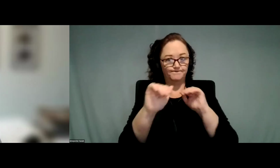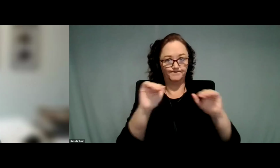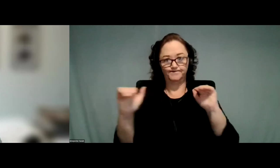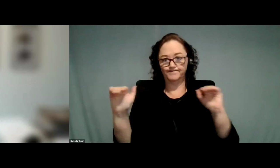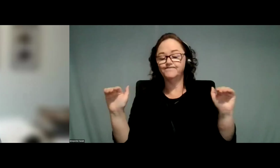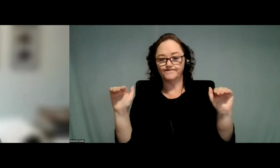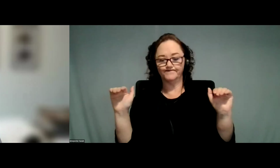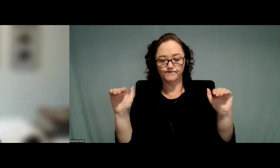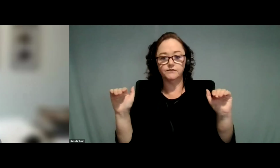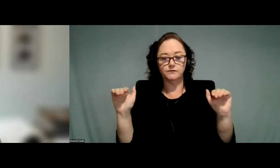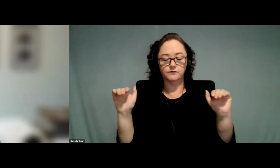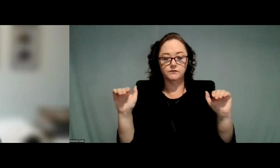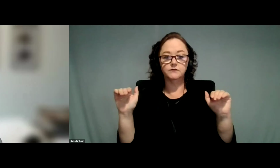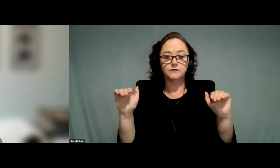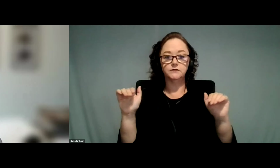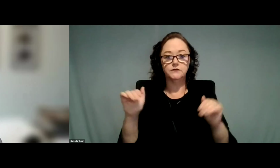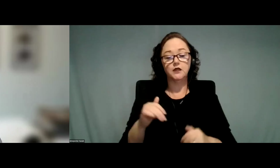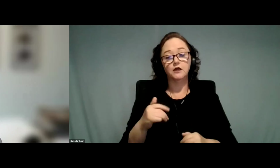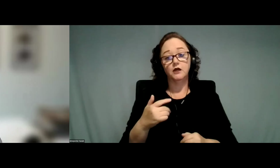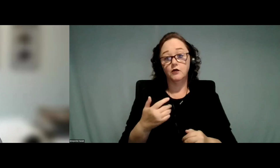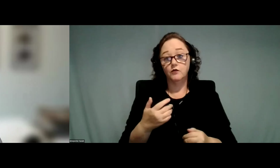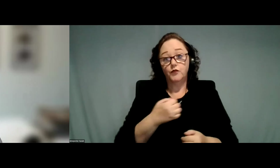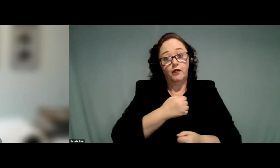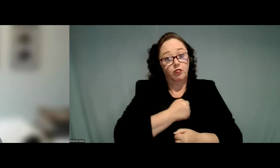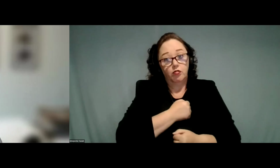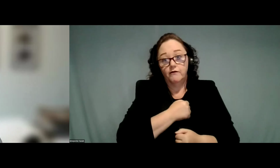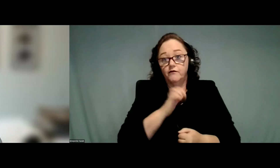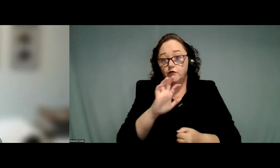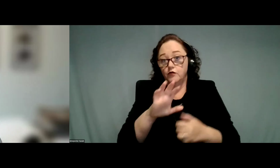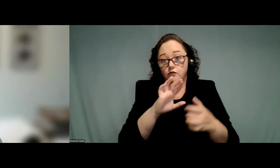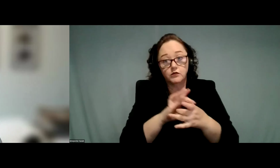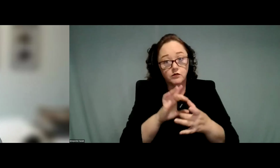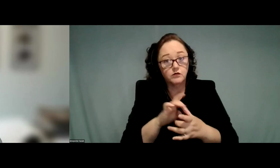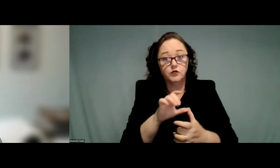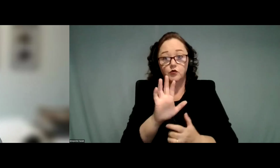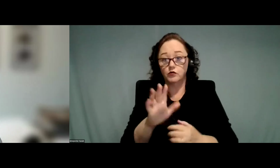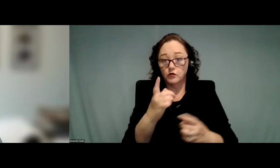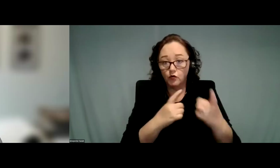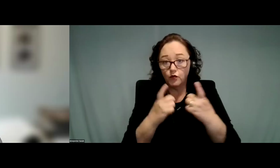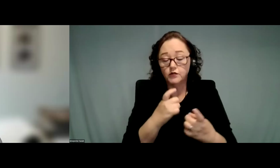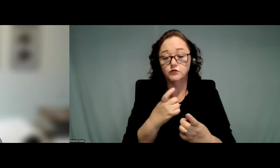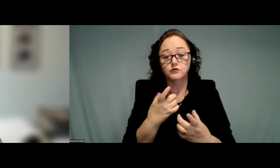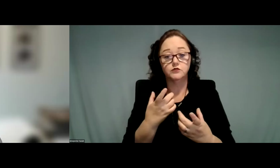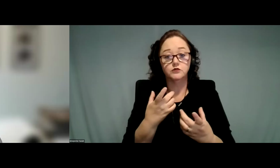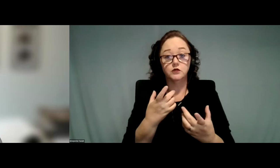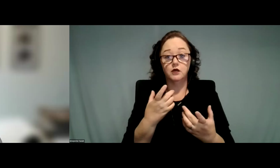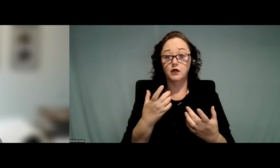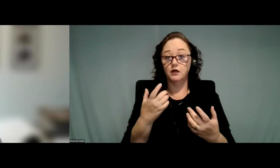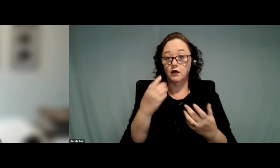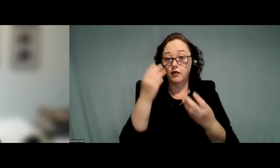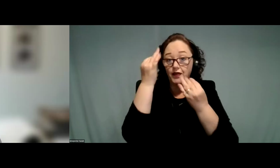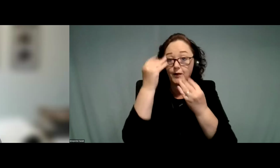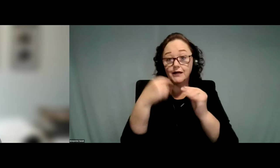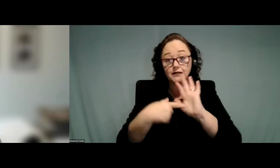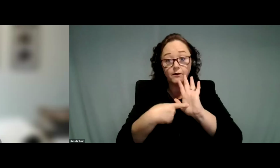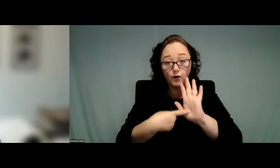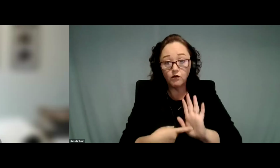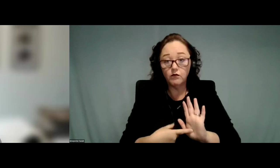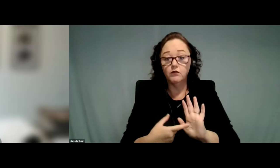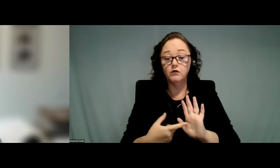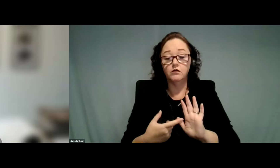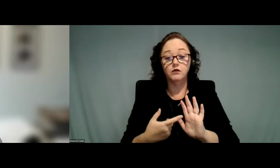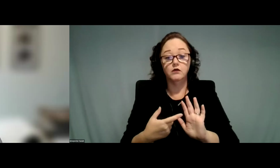Q&A section that we would really love to hear from you. What are the questions that you have? Maybe the examples that you're thinking about. We may not be able to get